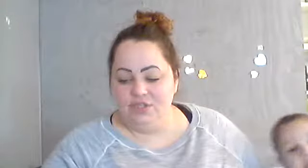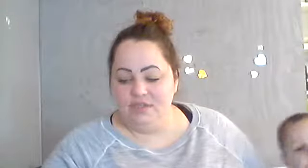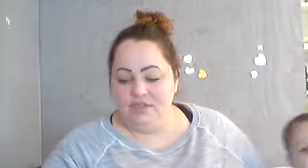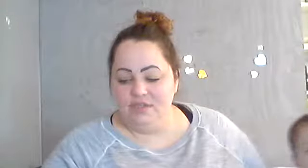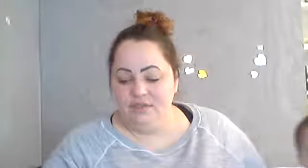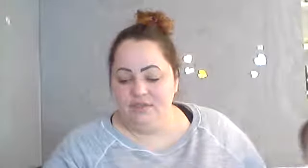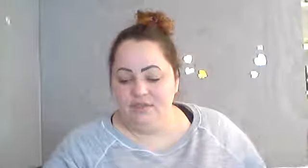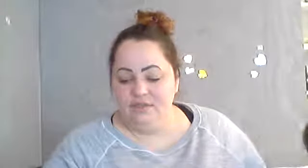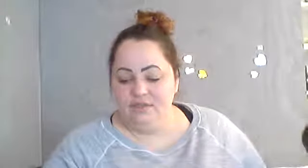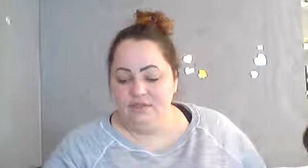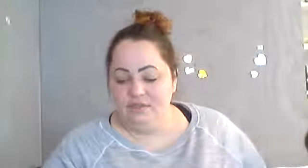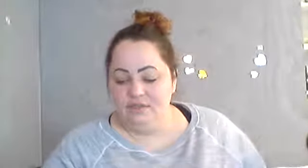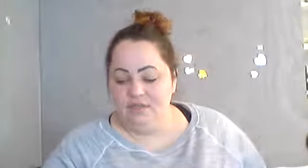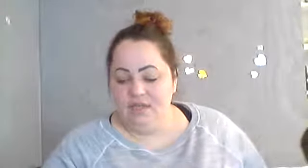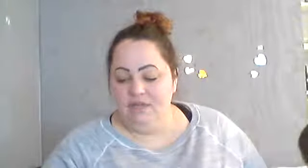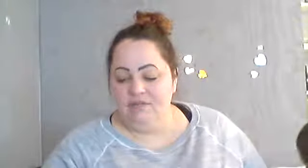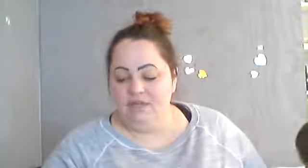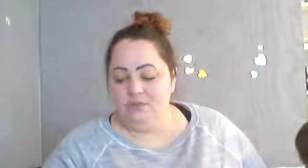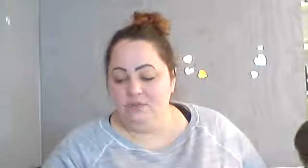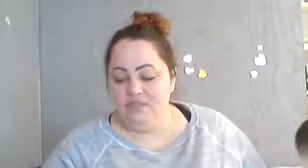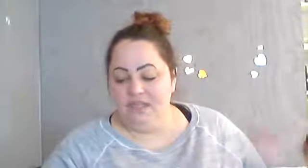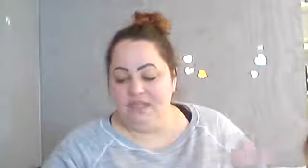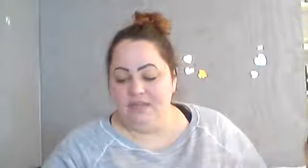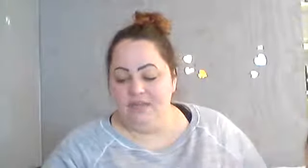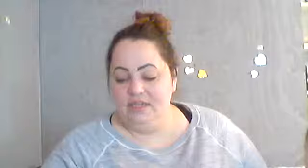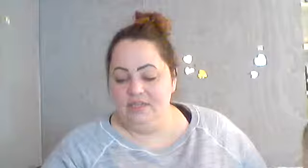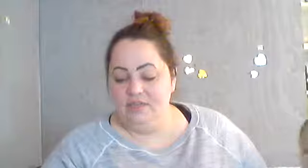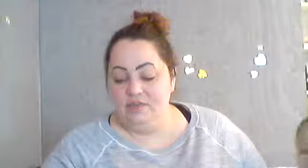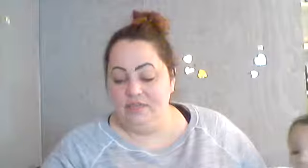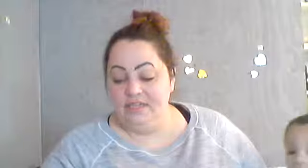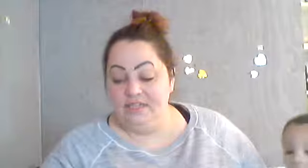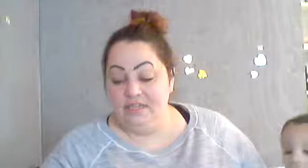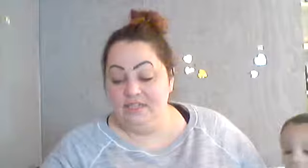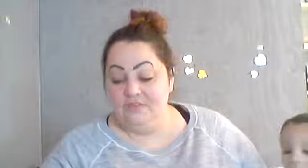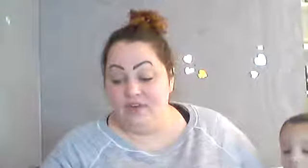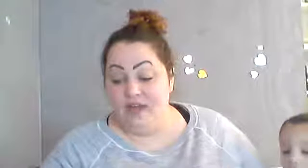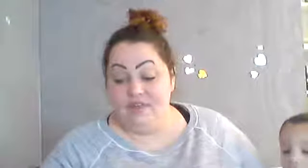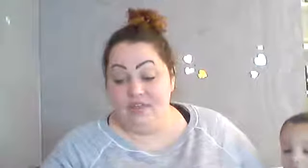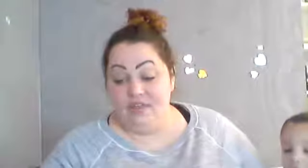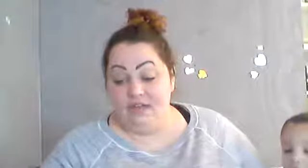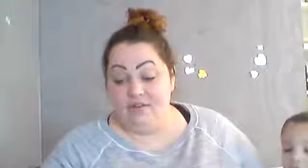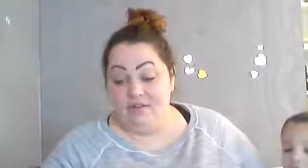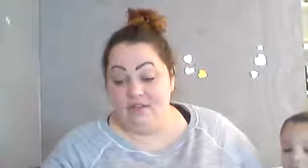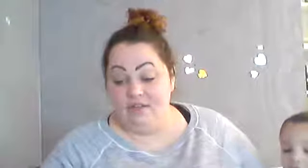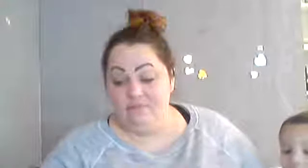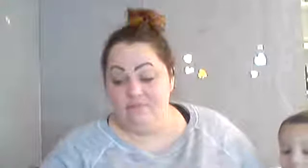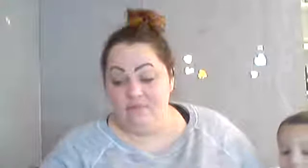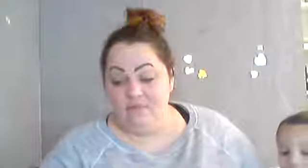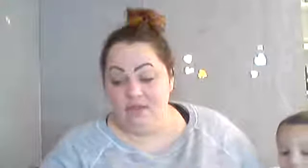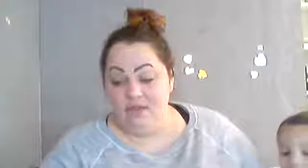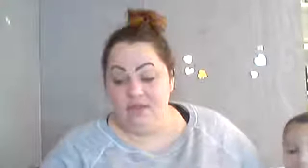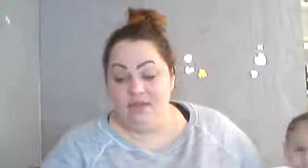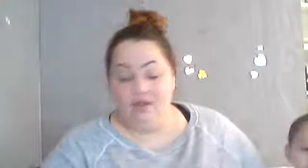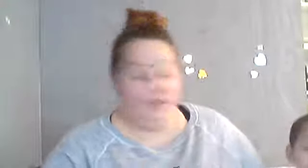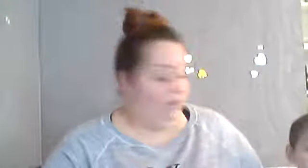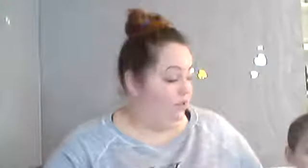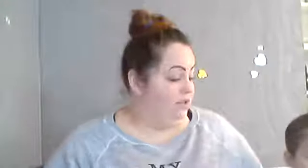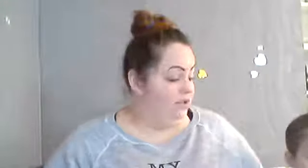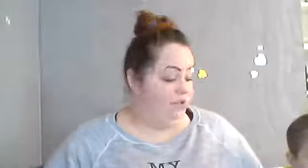sure if it's a real sign, because you can find signs for everything out in the internet world,